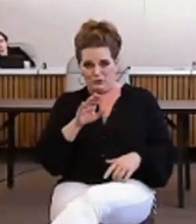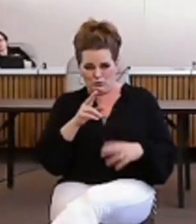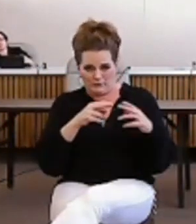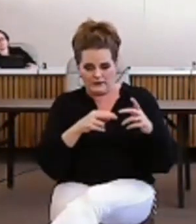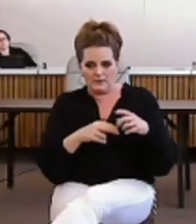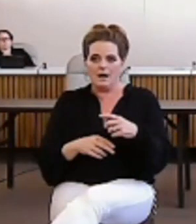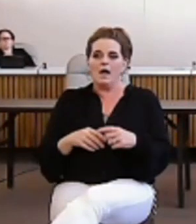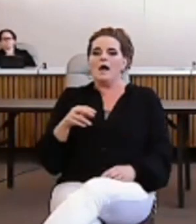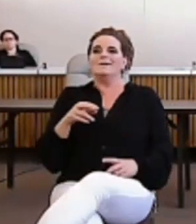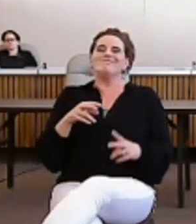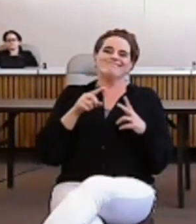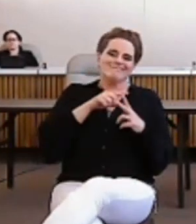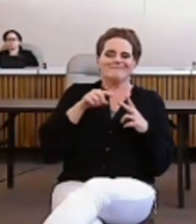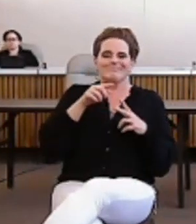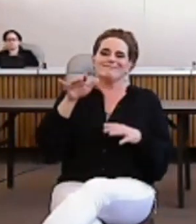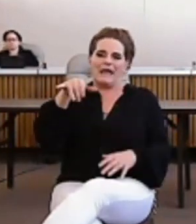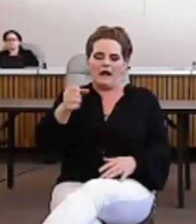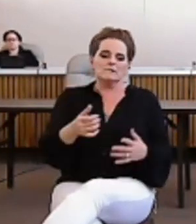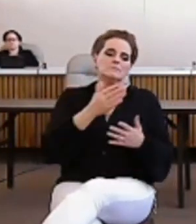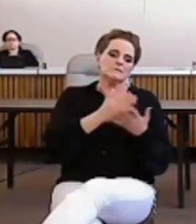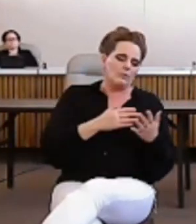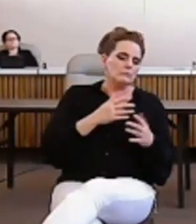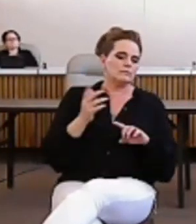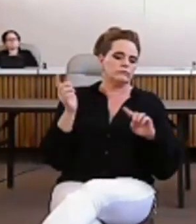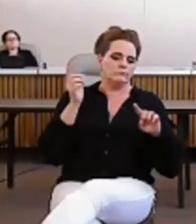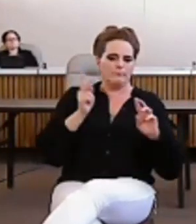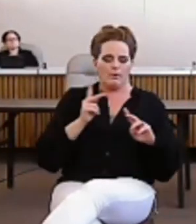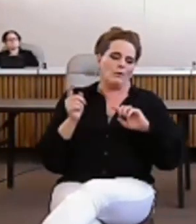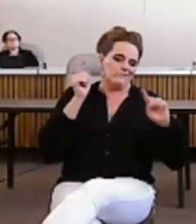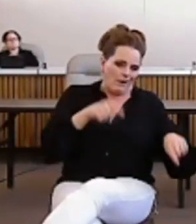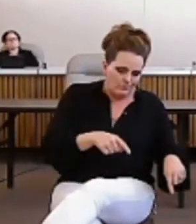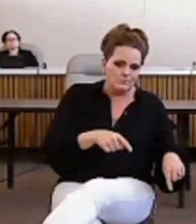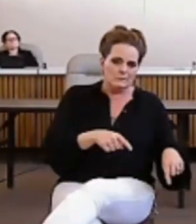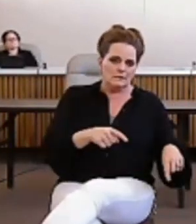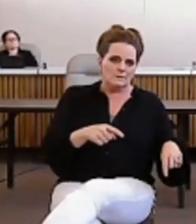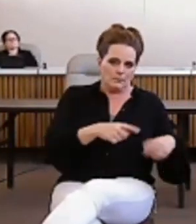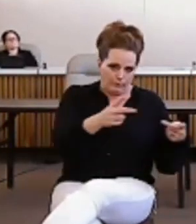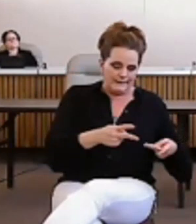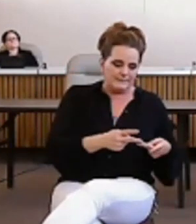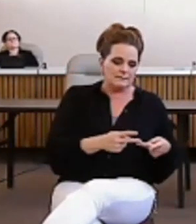the two. So some will actually come to our location to